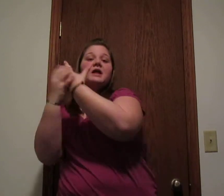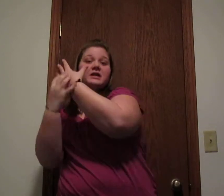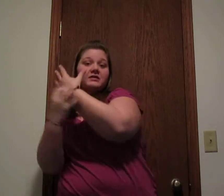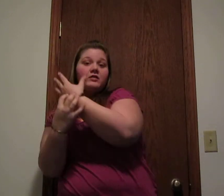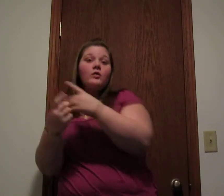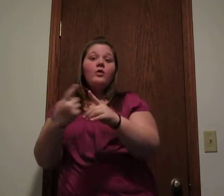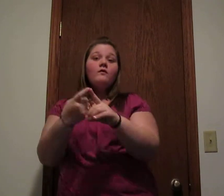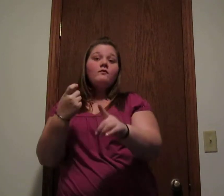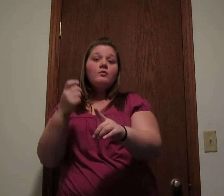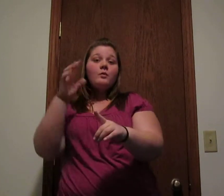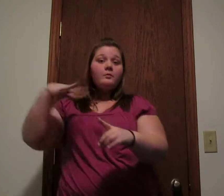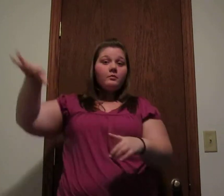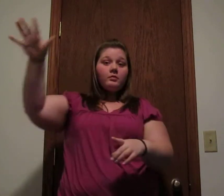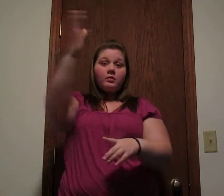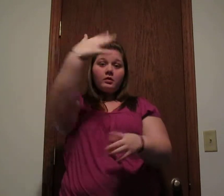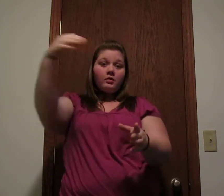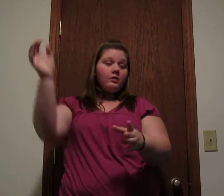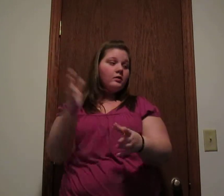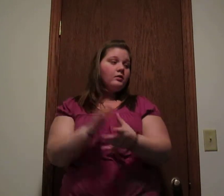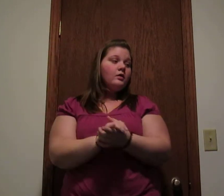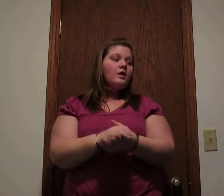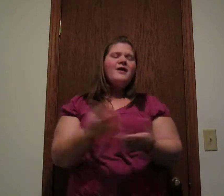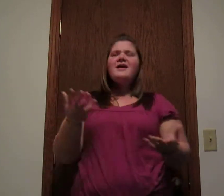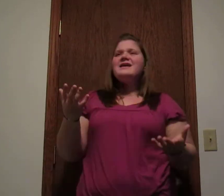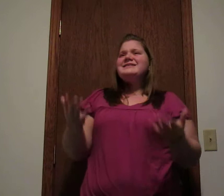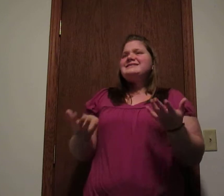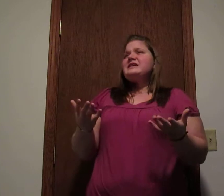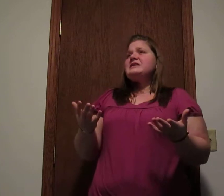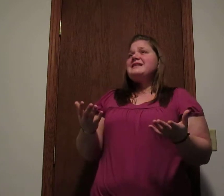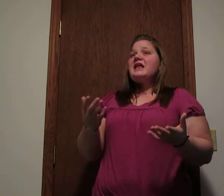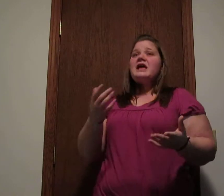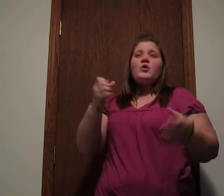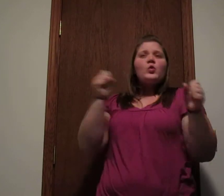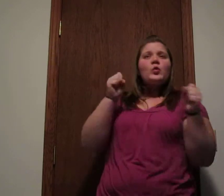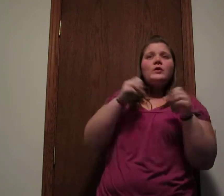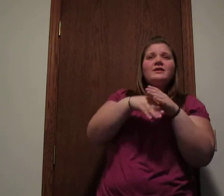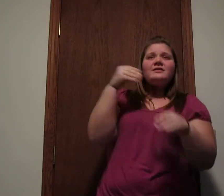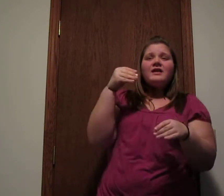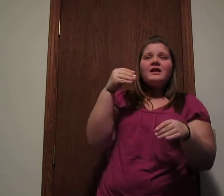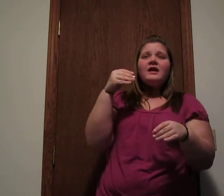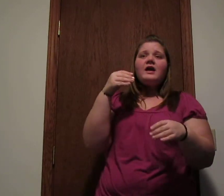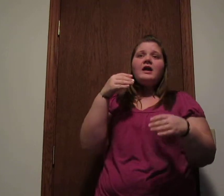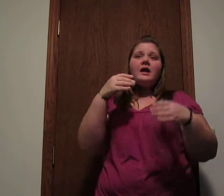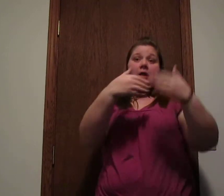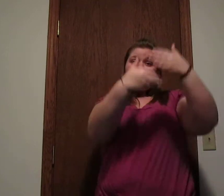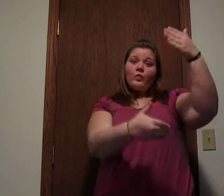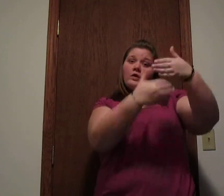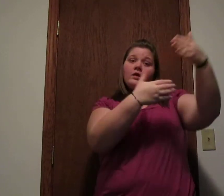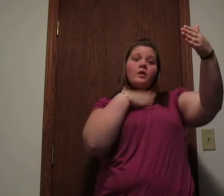Nathan? When like it's cold outside and you breathe on the window glass. Okay, that's one. Cold outside, you go